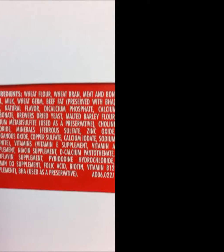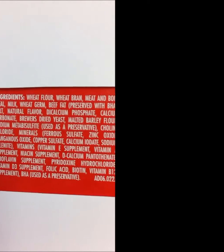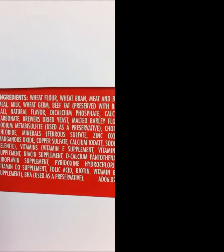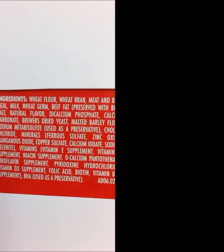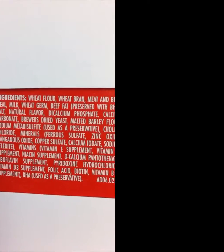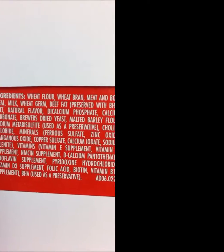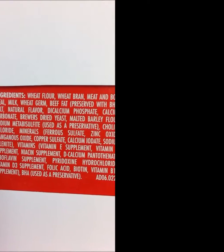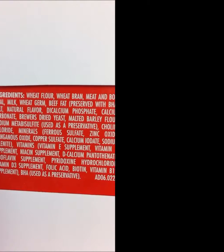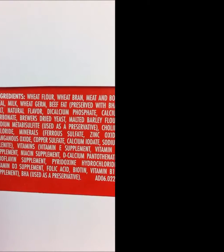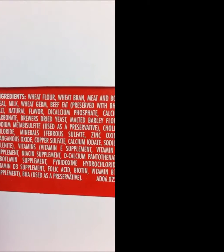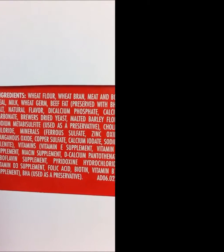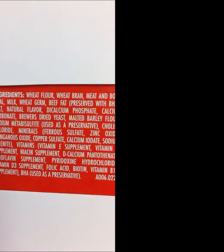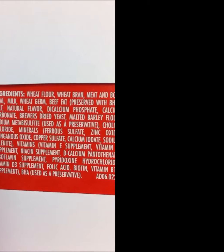blah, blah, blah.